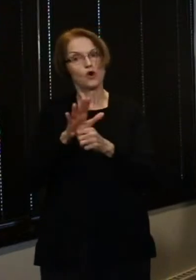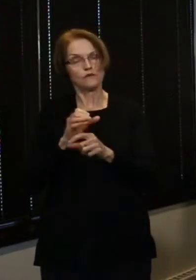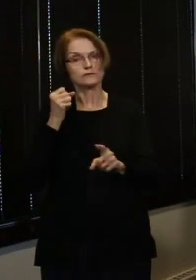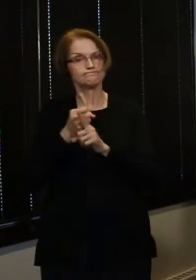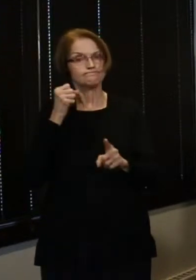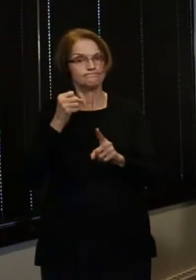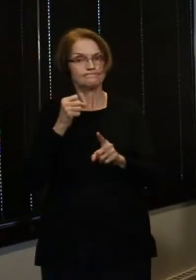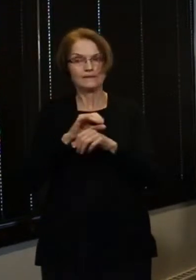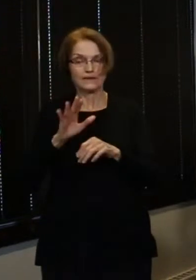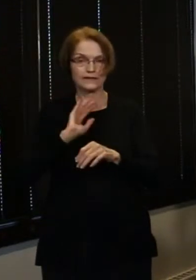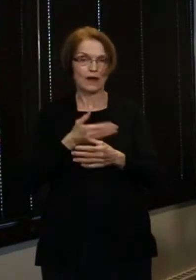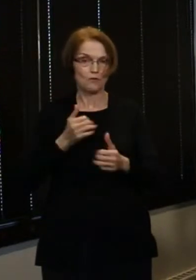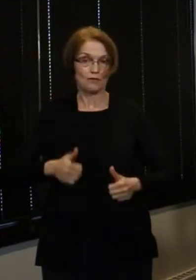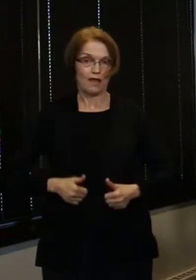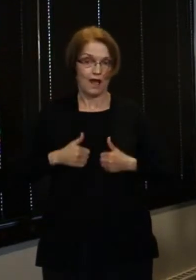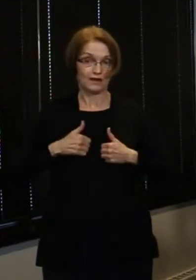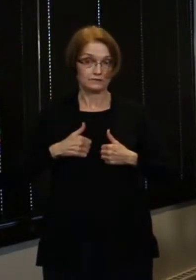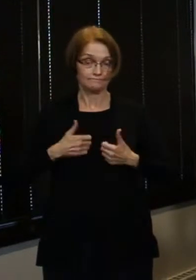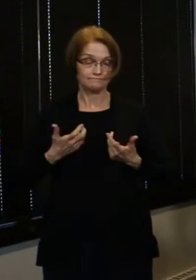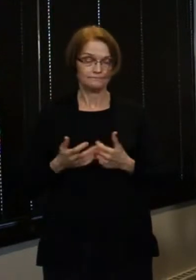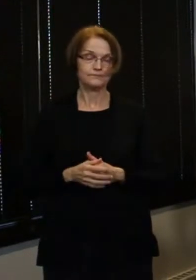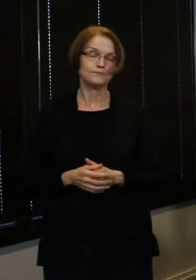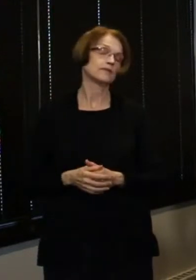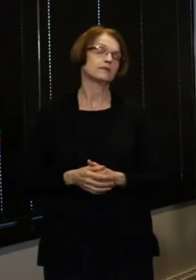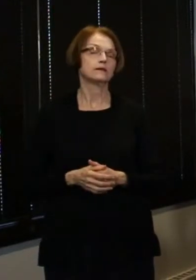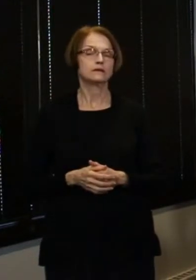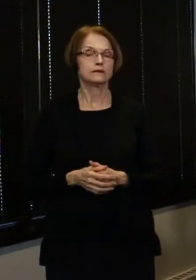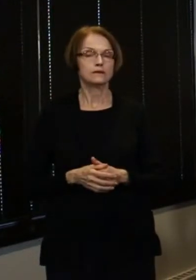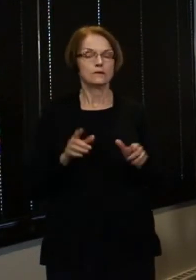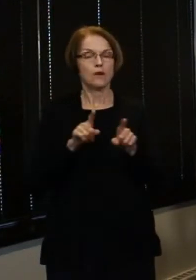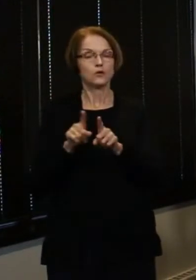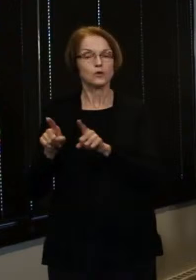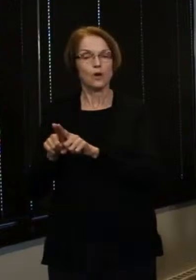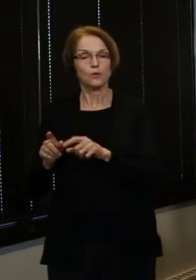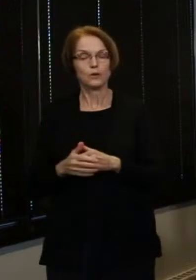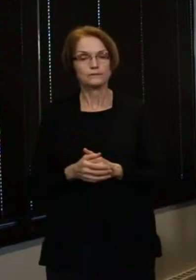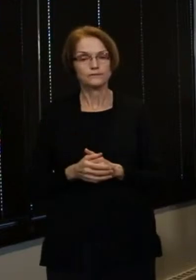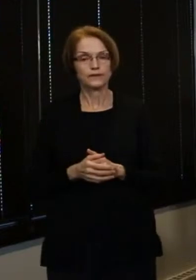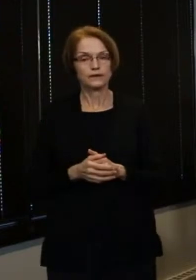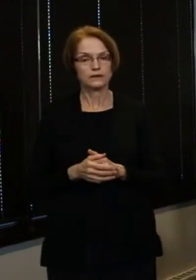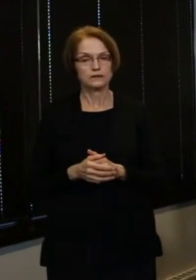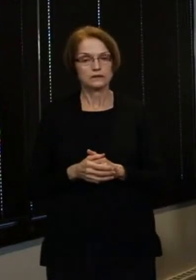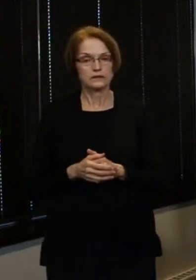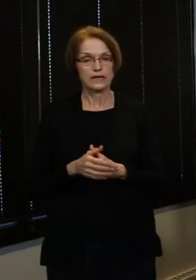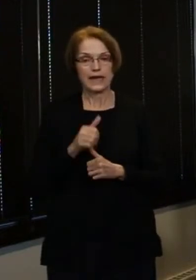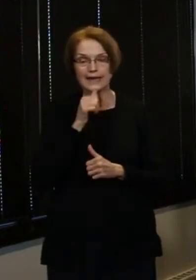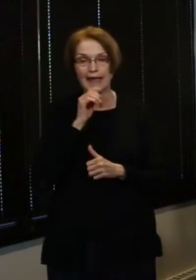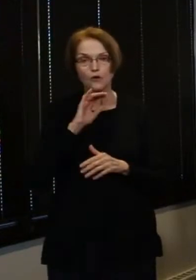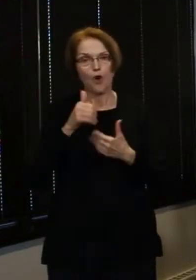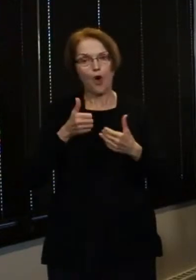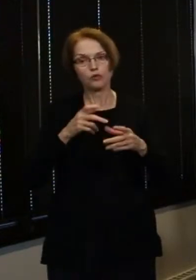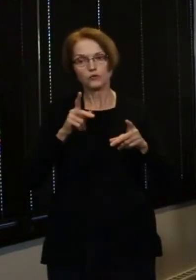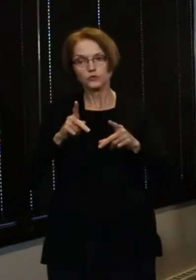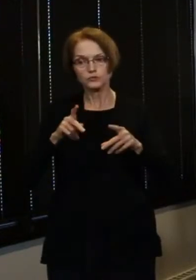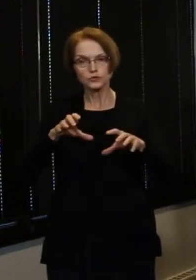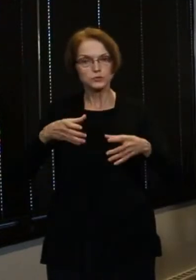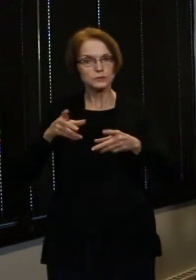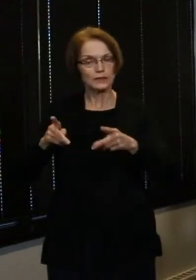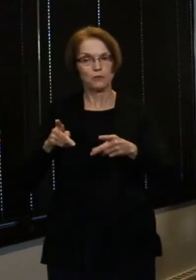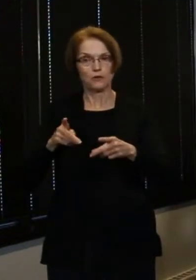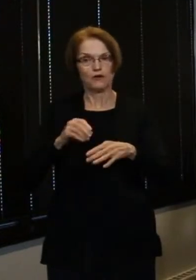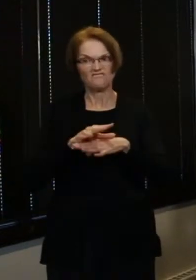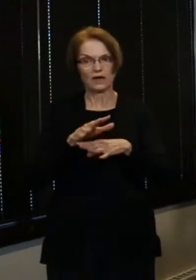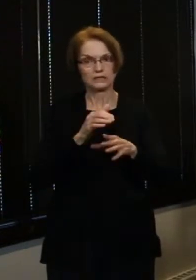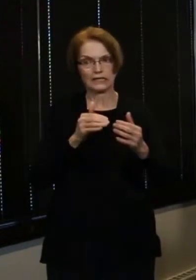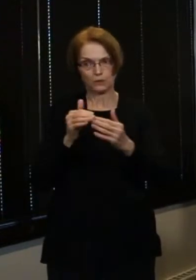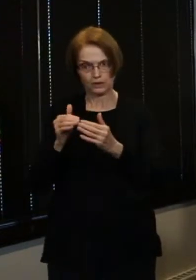2020. In addition to that, it's not all populations are affected equally. We also know